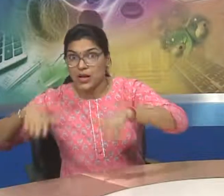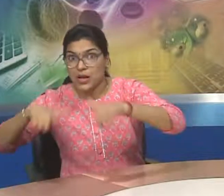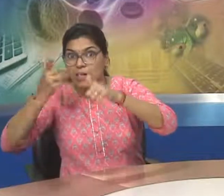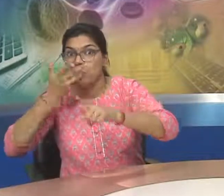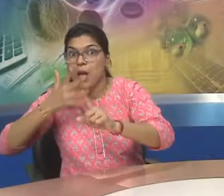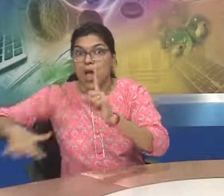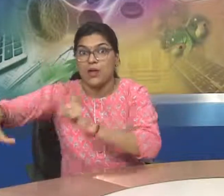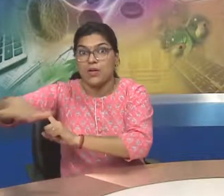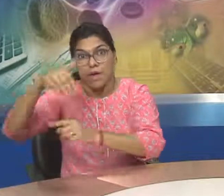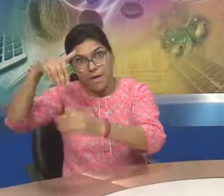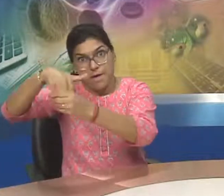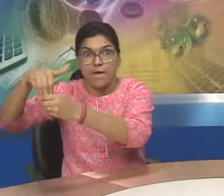that